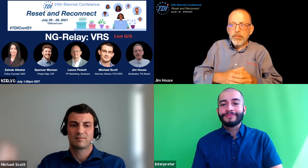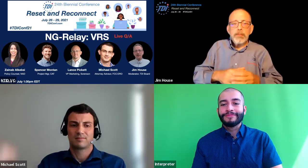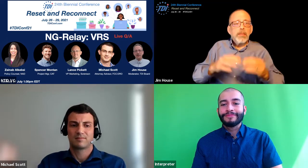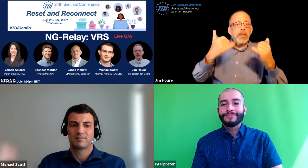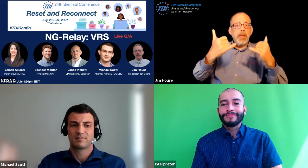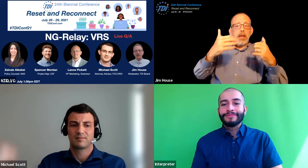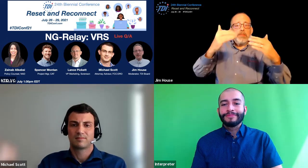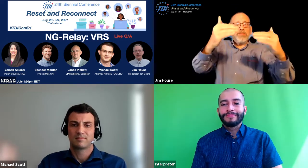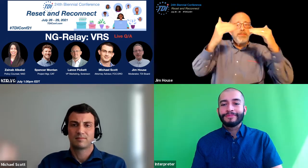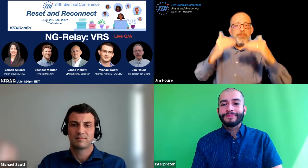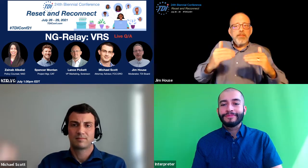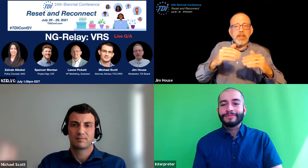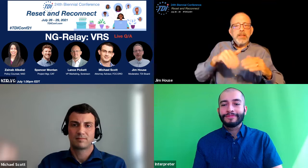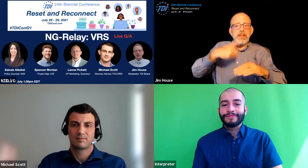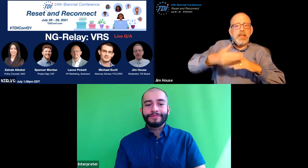Thank you.